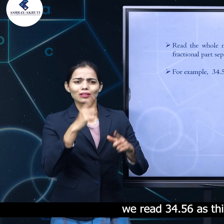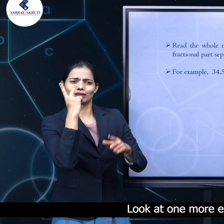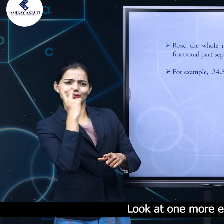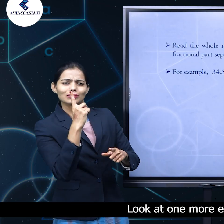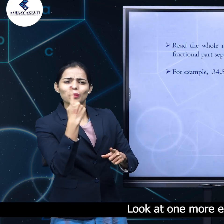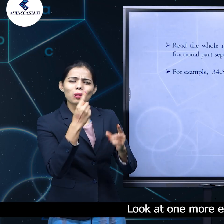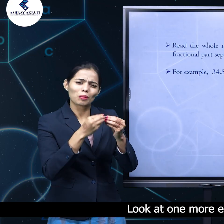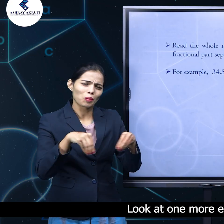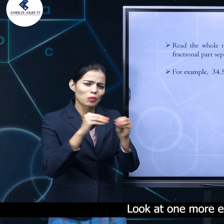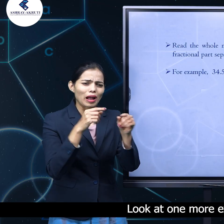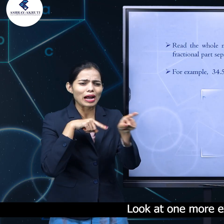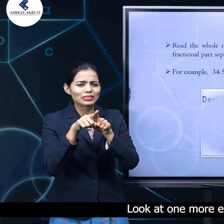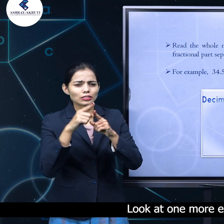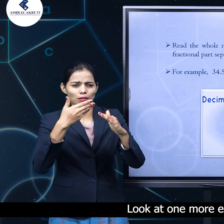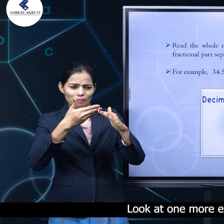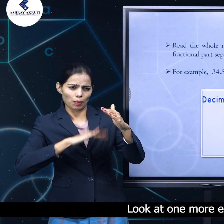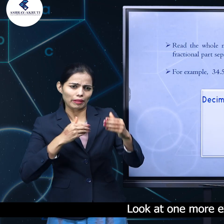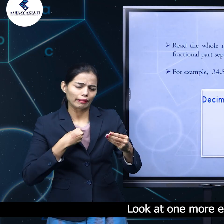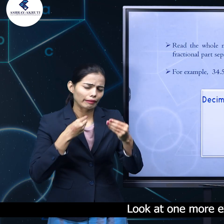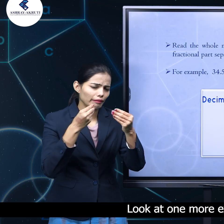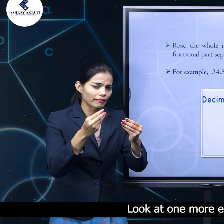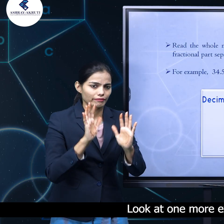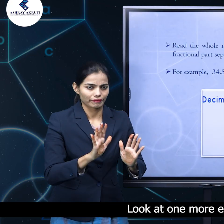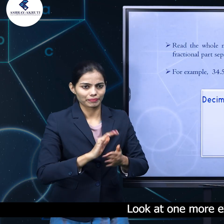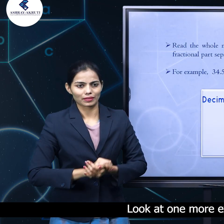Look at one more example given below.